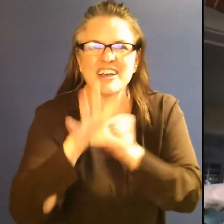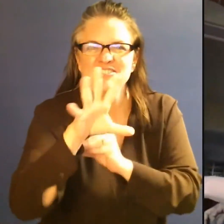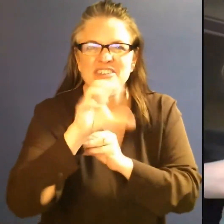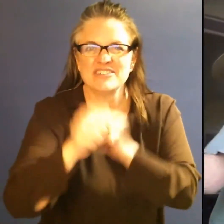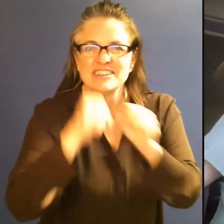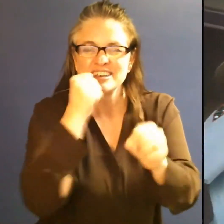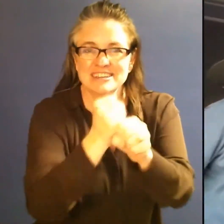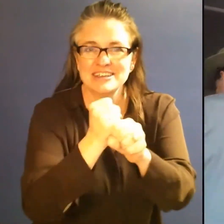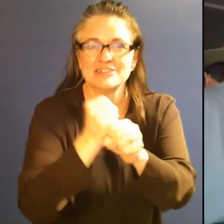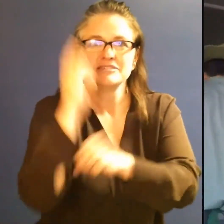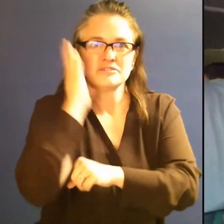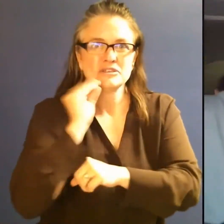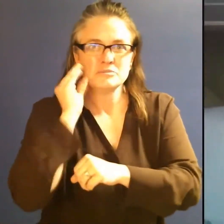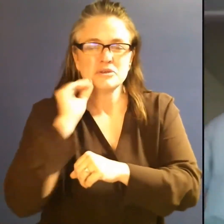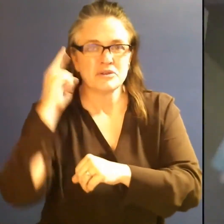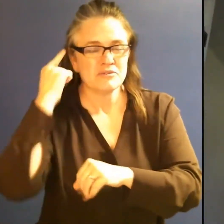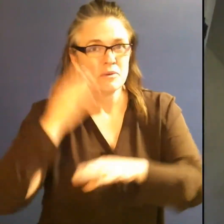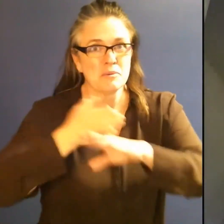now.